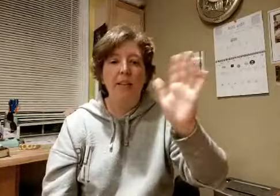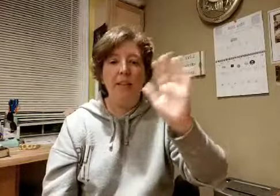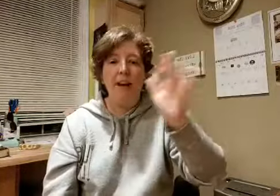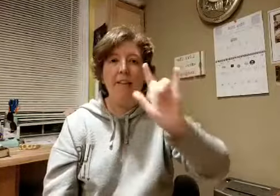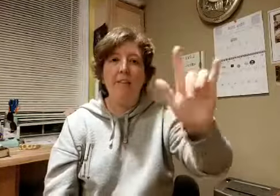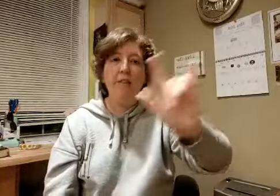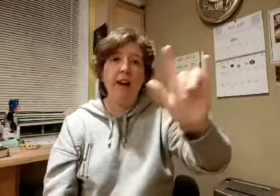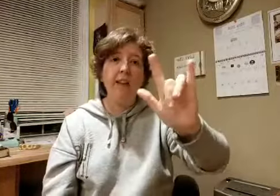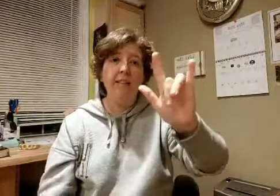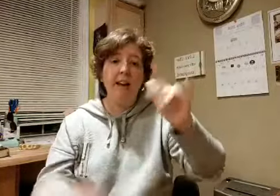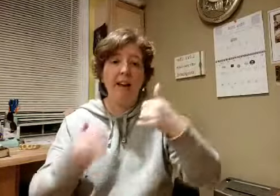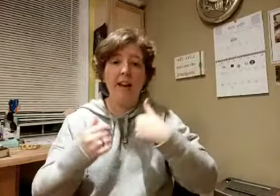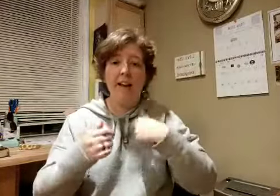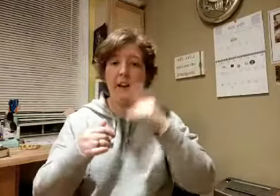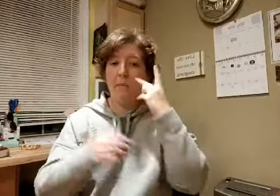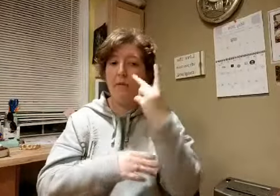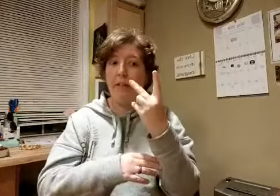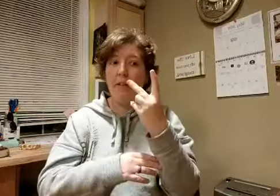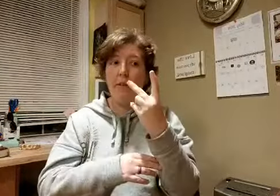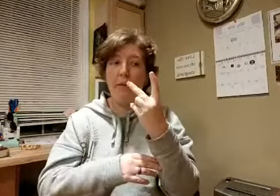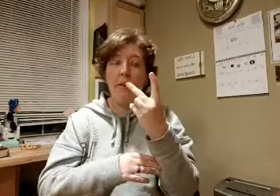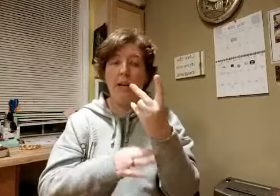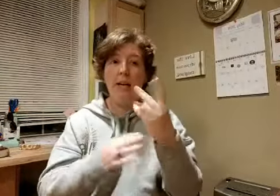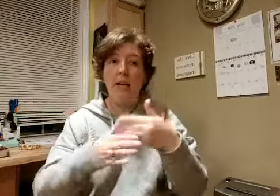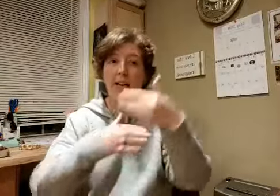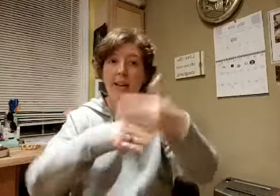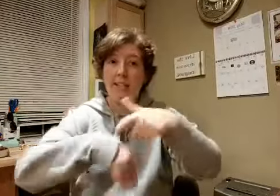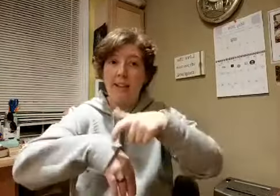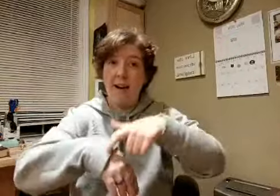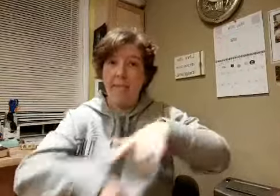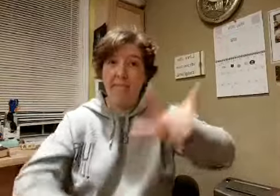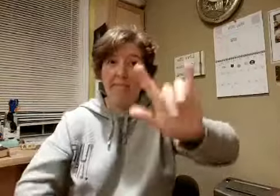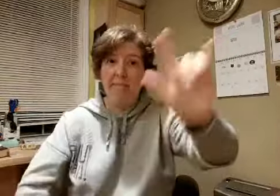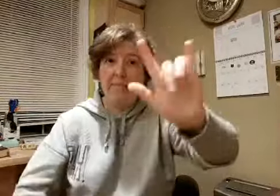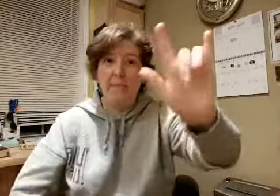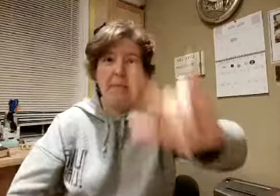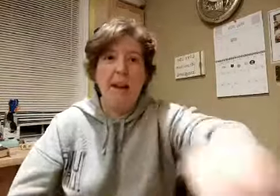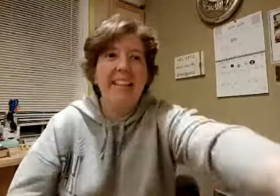I love you guys, and I will see you next time. Bye.